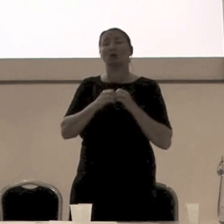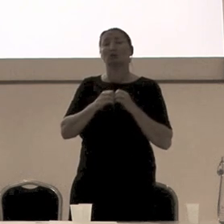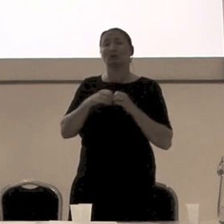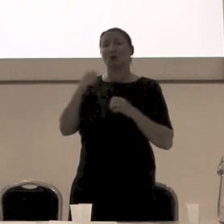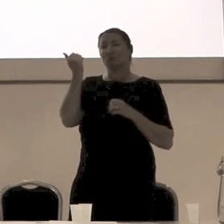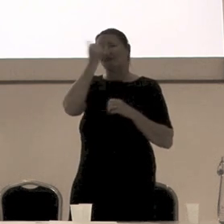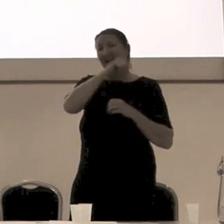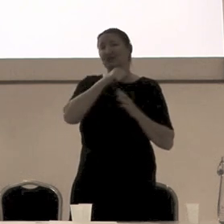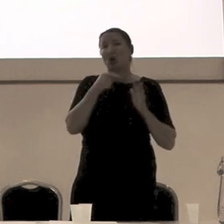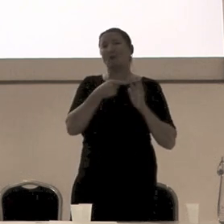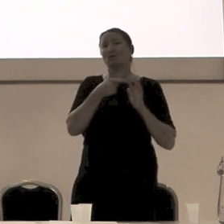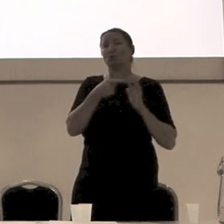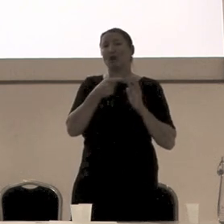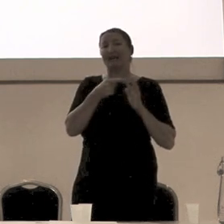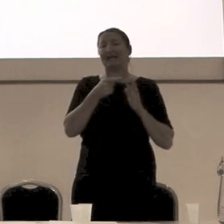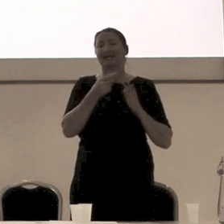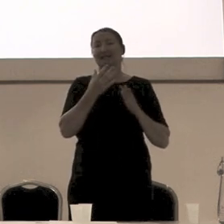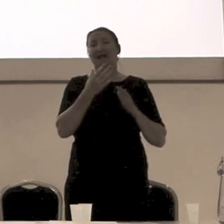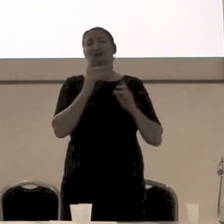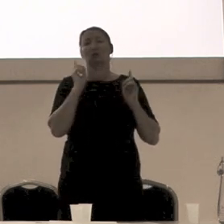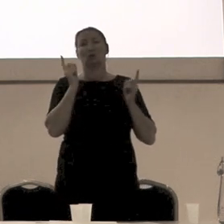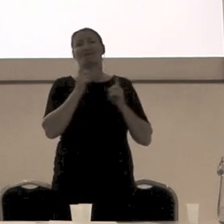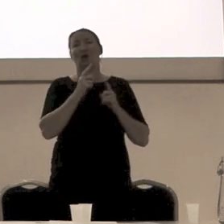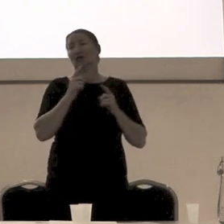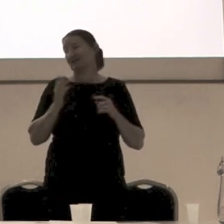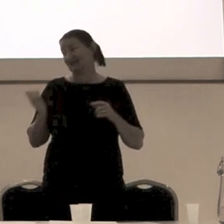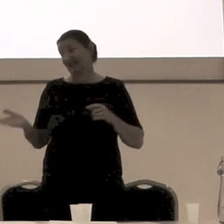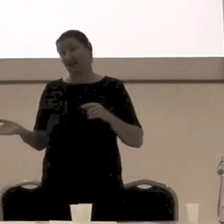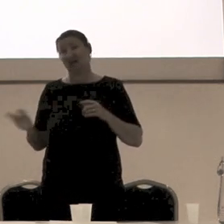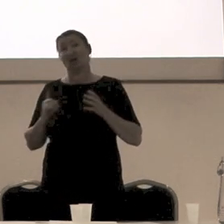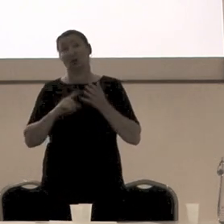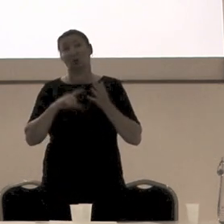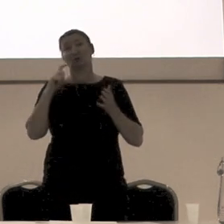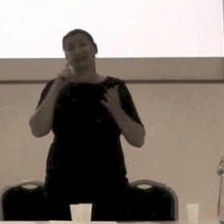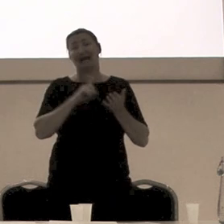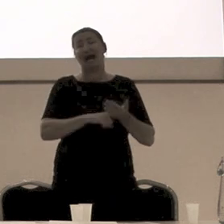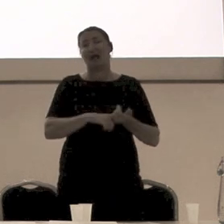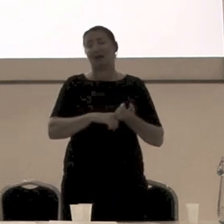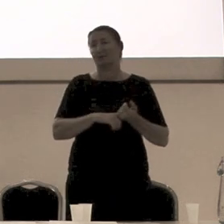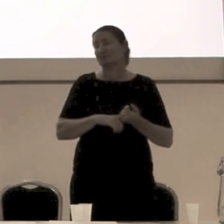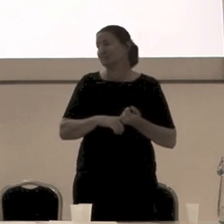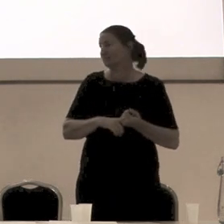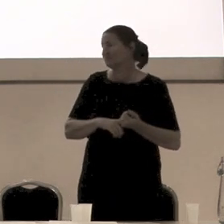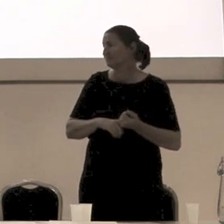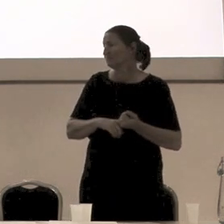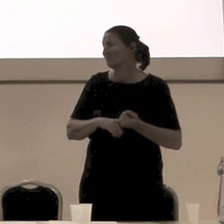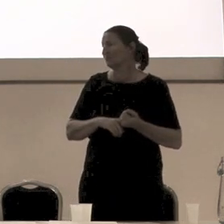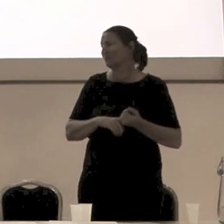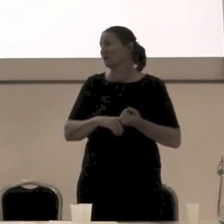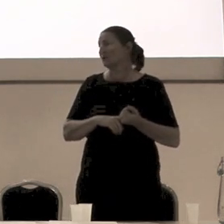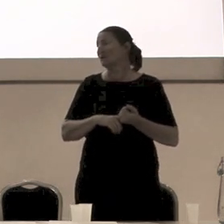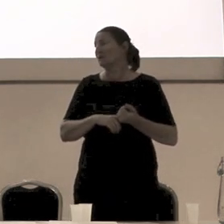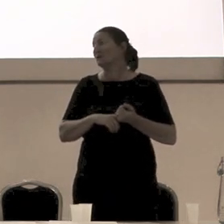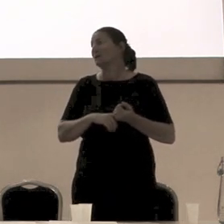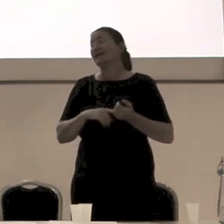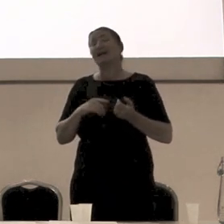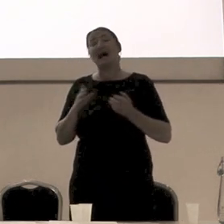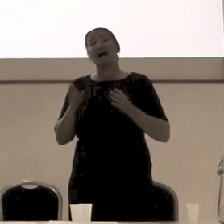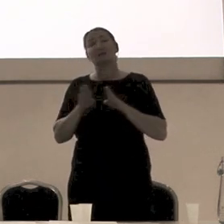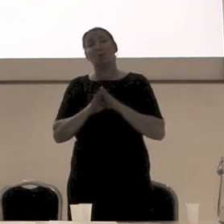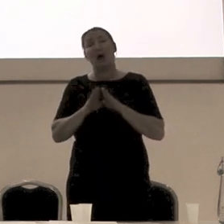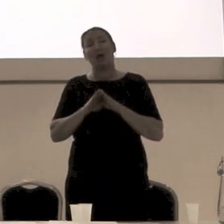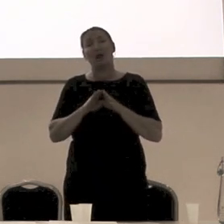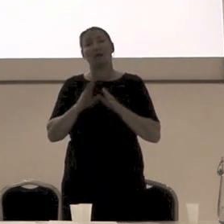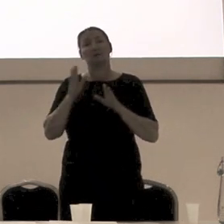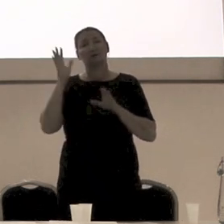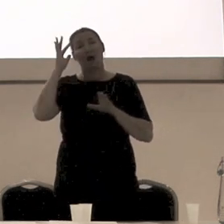professor of eugenics at University College, we've heard about University College, who was also a consultant psychologist